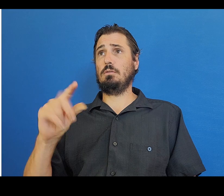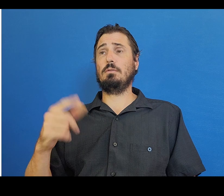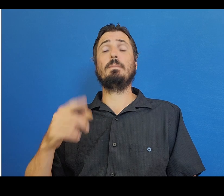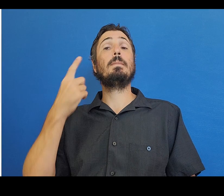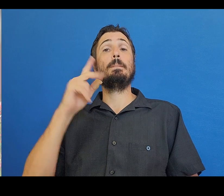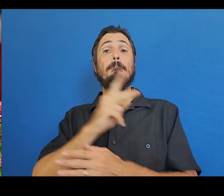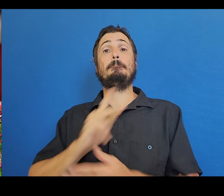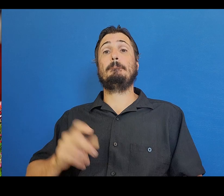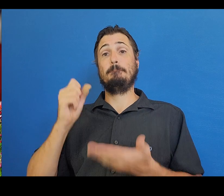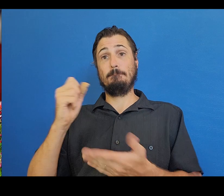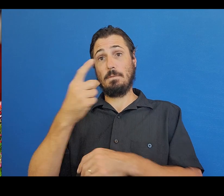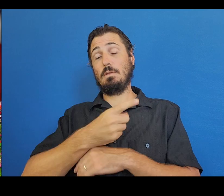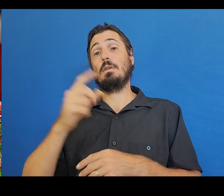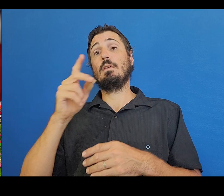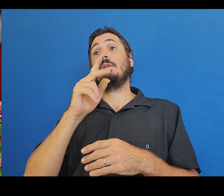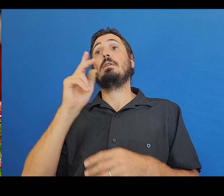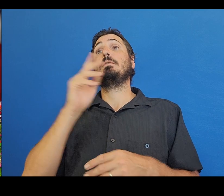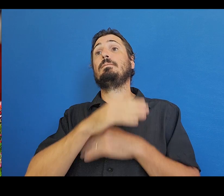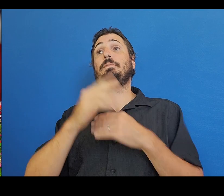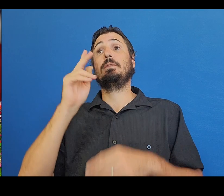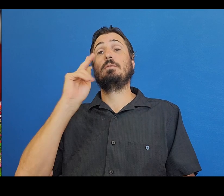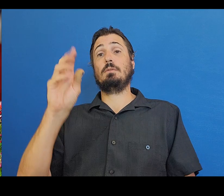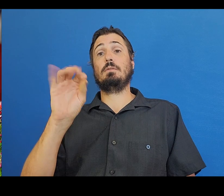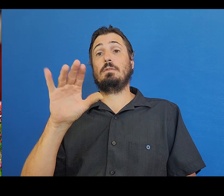www.kauaiadrc.org. In observance of King Kamehameha Day, County of Kauai